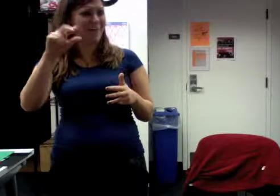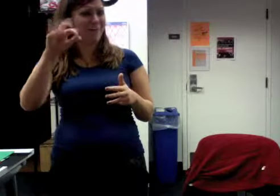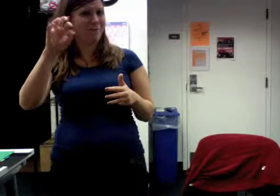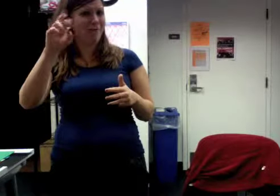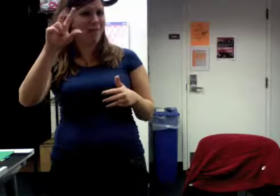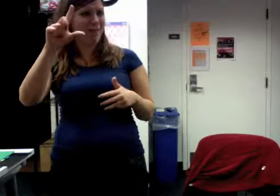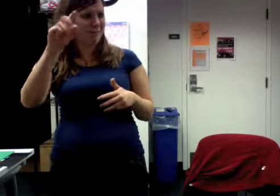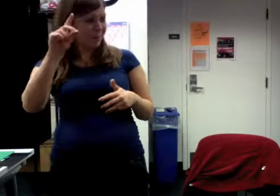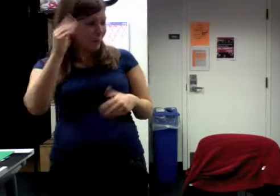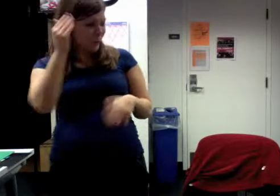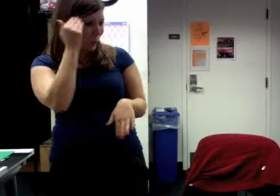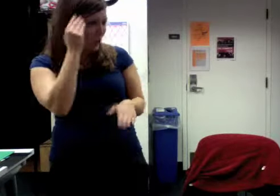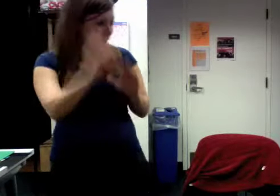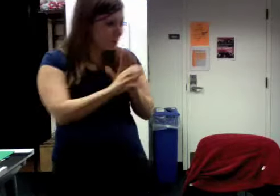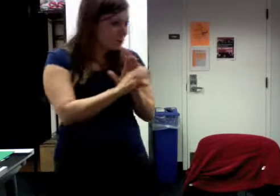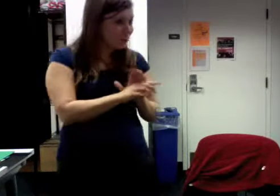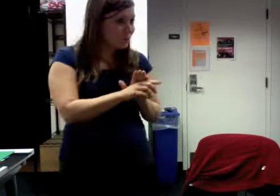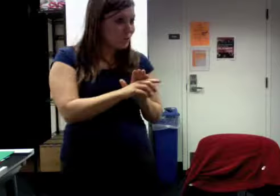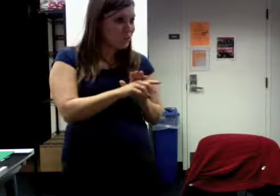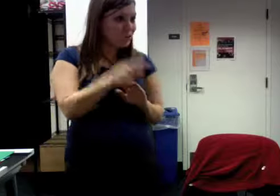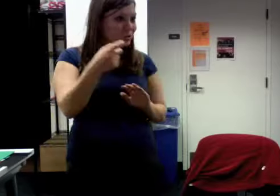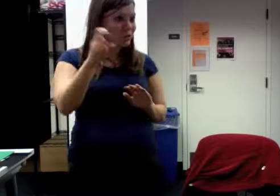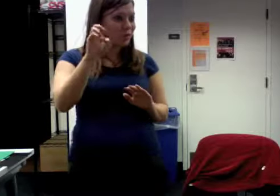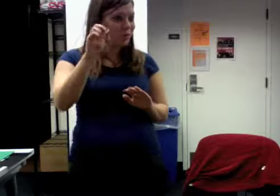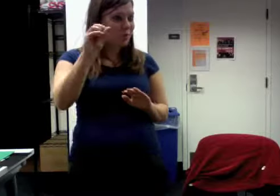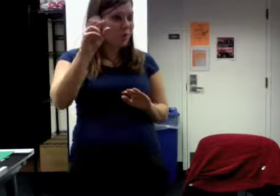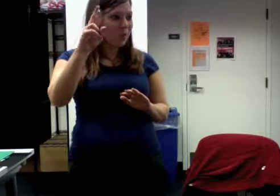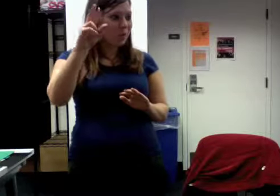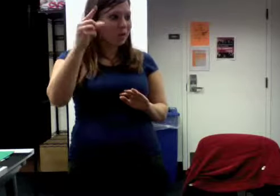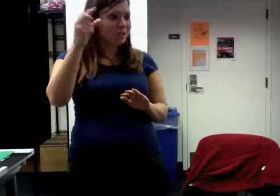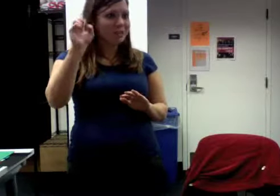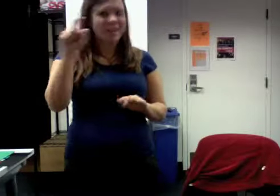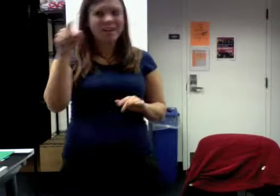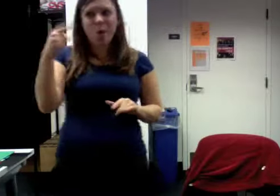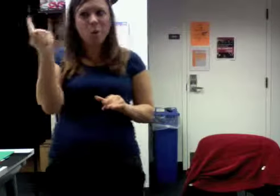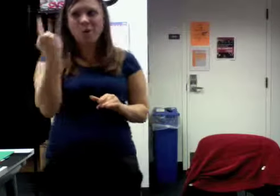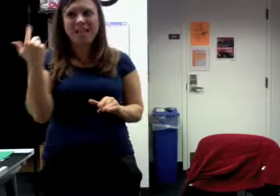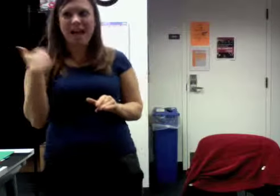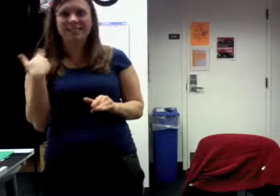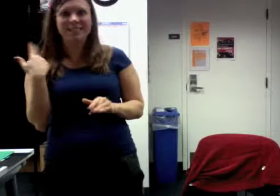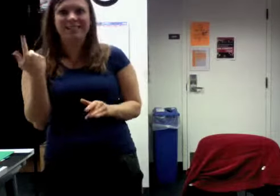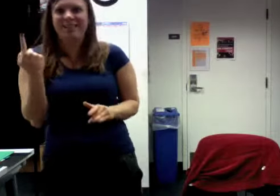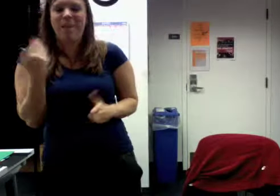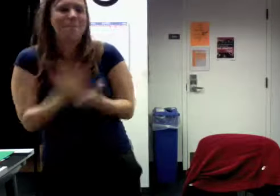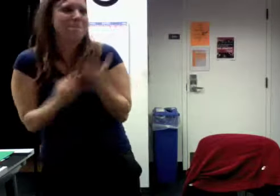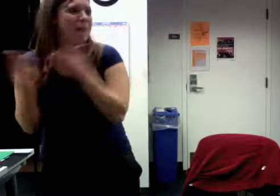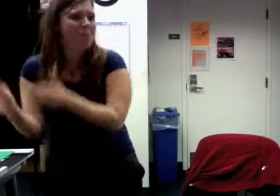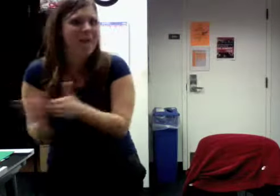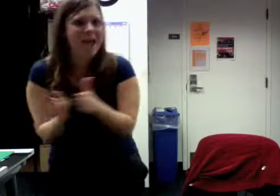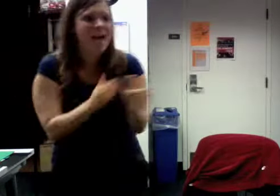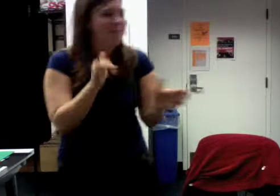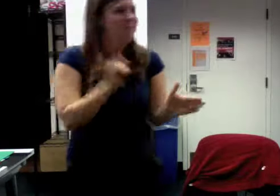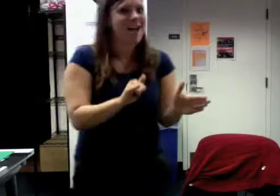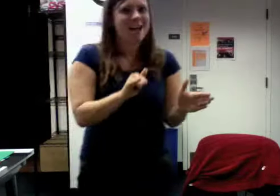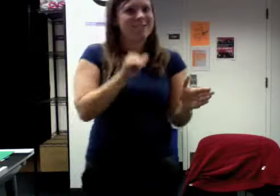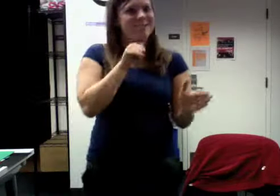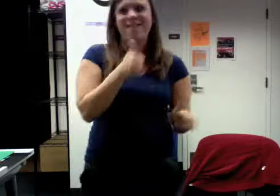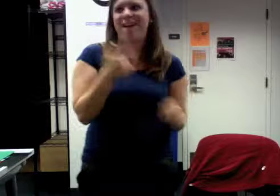this, right? So there's very many shows on television. Nearly all sitcoms have a lot of that kind of element in it.